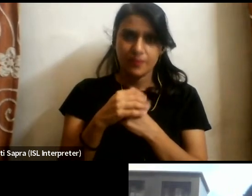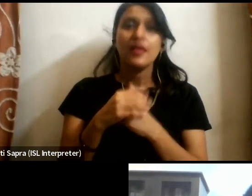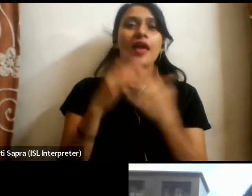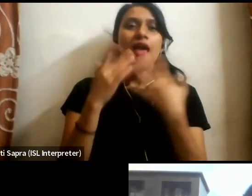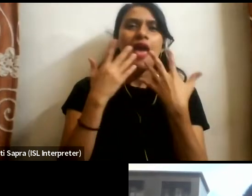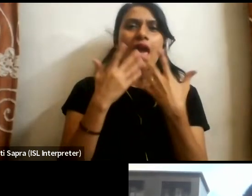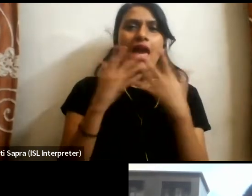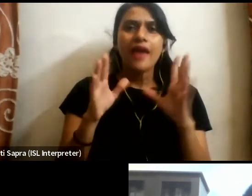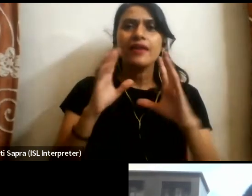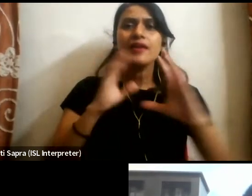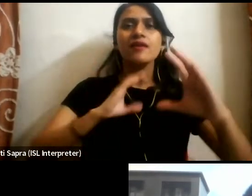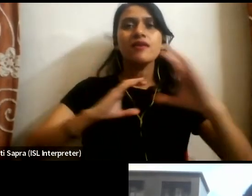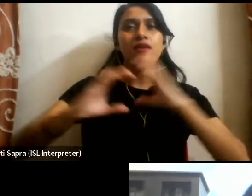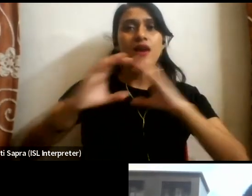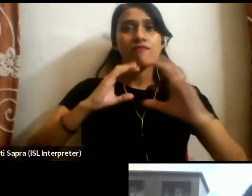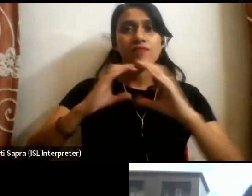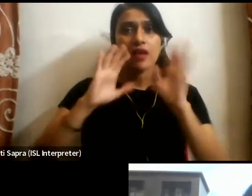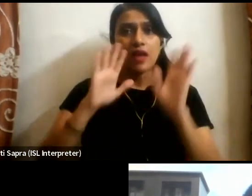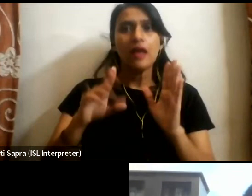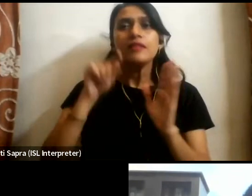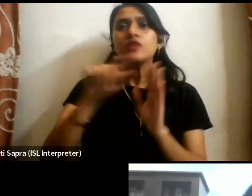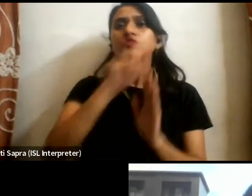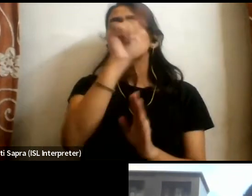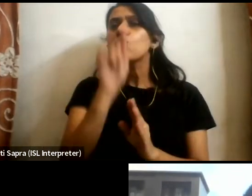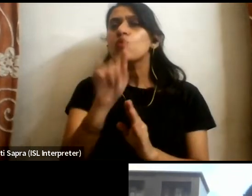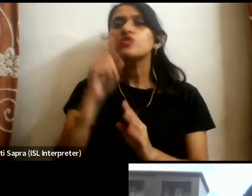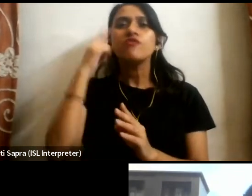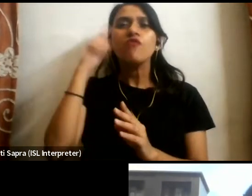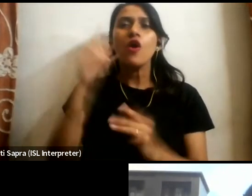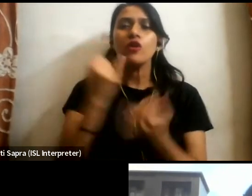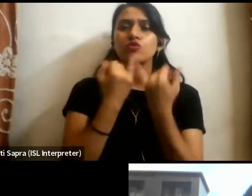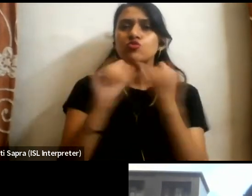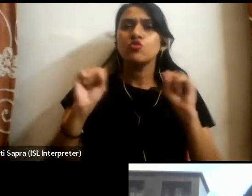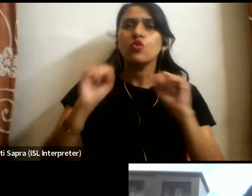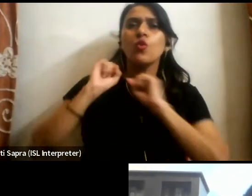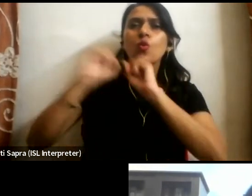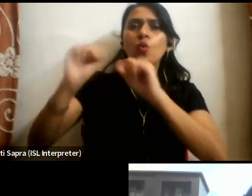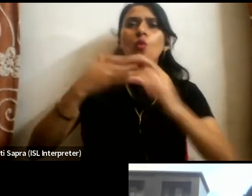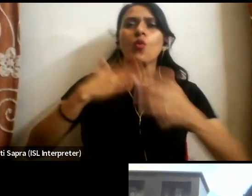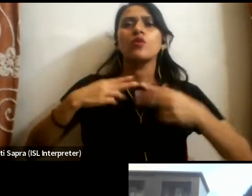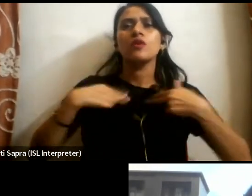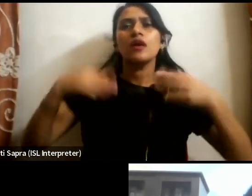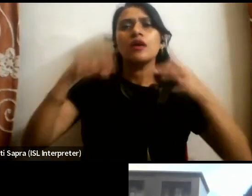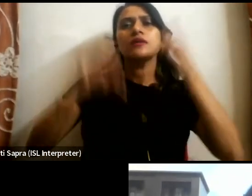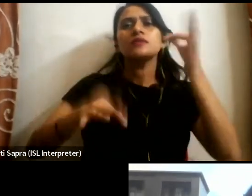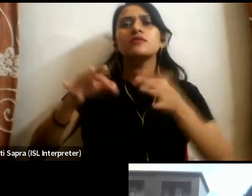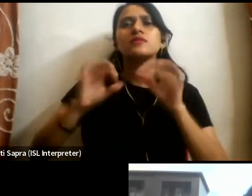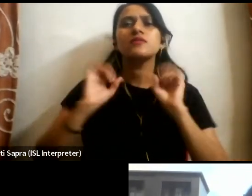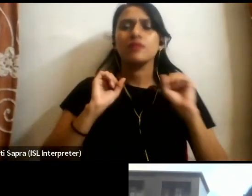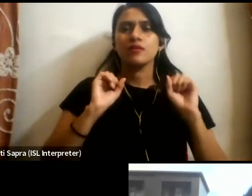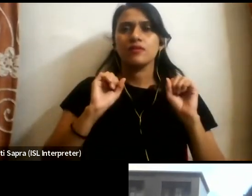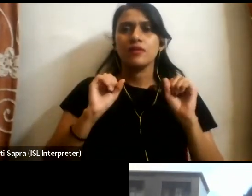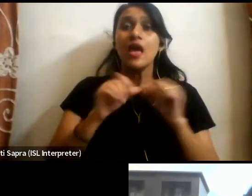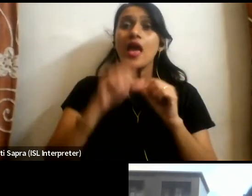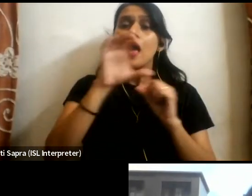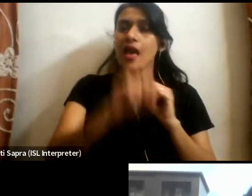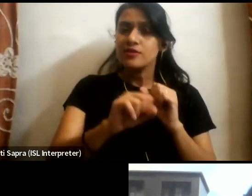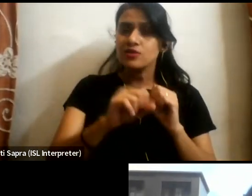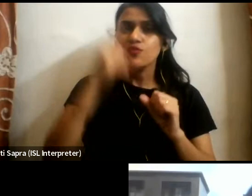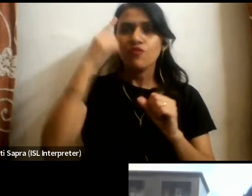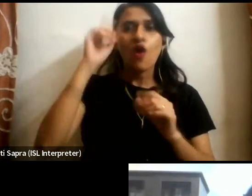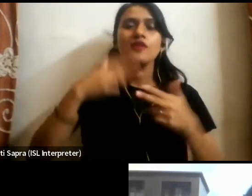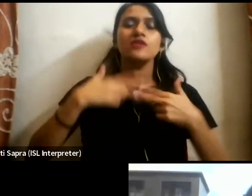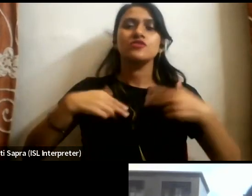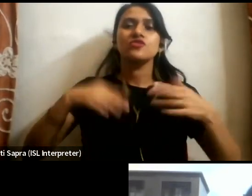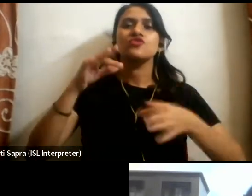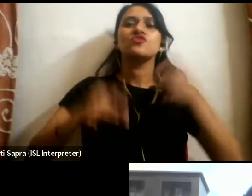conversation around this, it becomes a question of judicial independence. And just like with access to justice, right? The idea that because